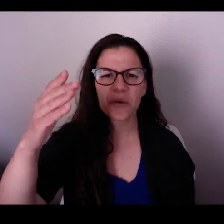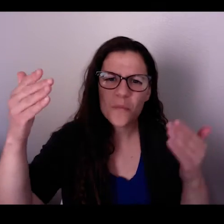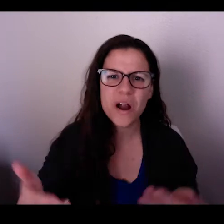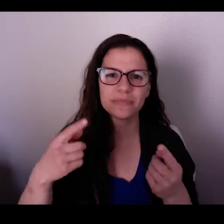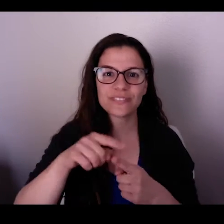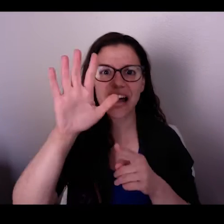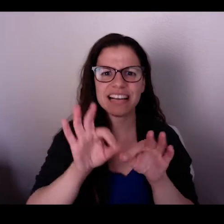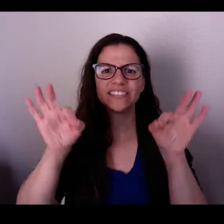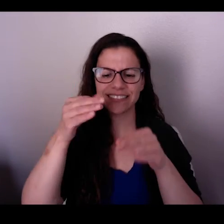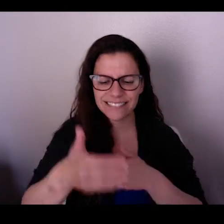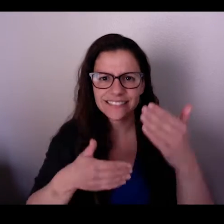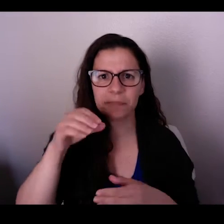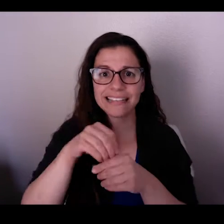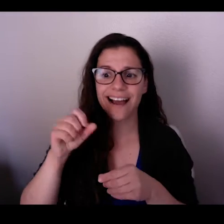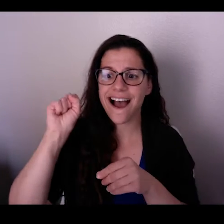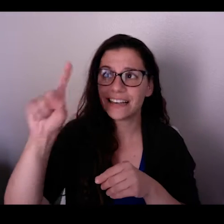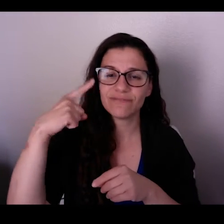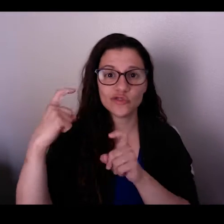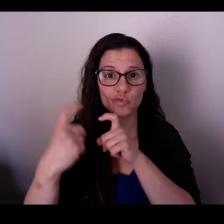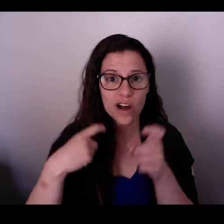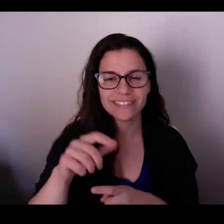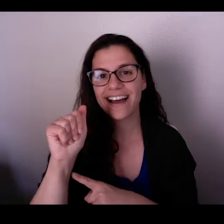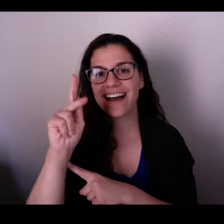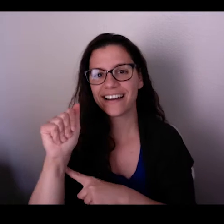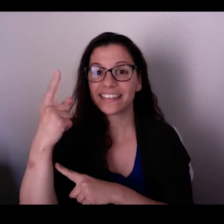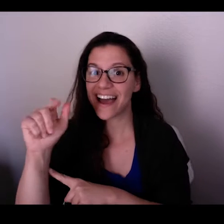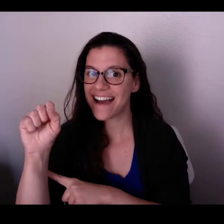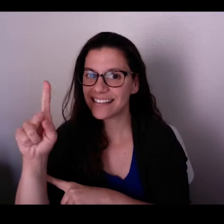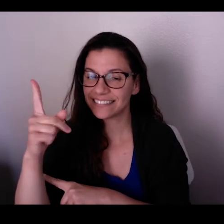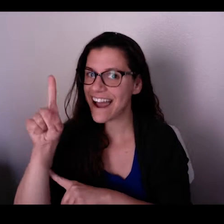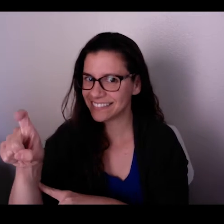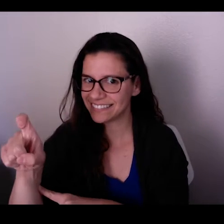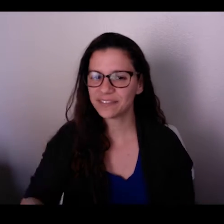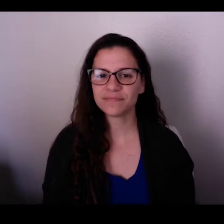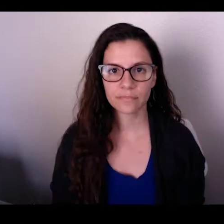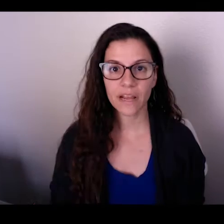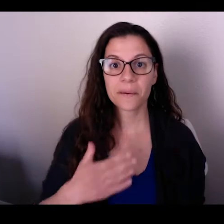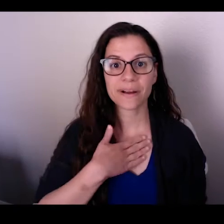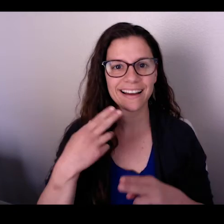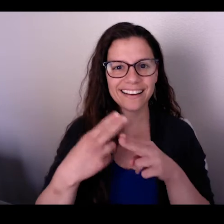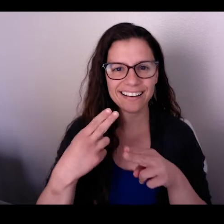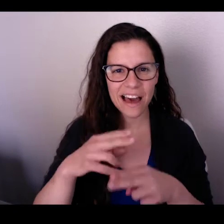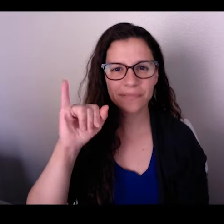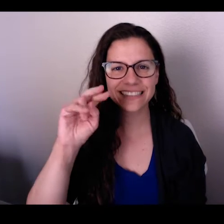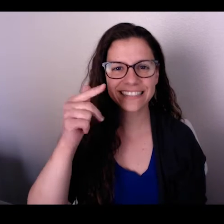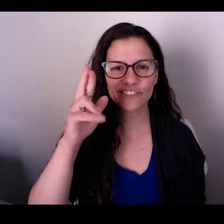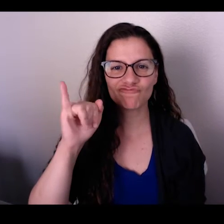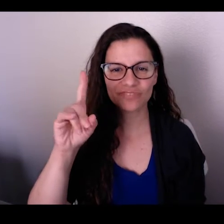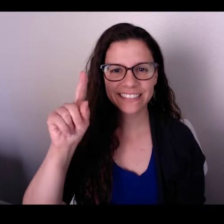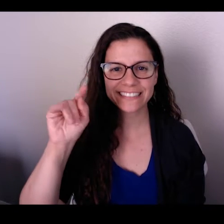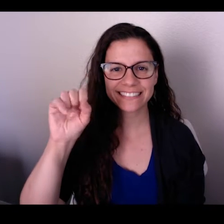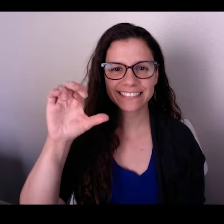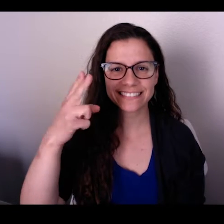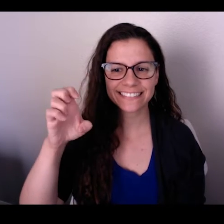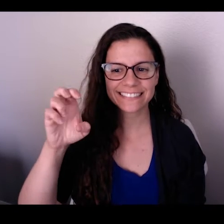Hi, welcome to the 5 essential steps in asking for a donation, AKA the ask. My name